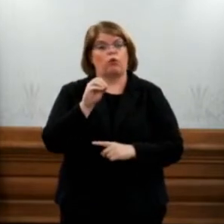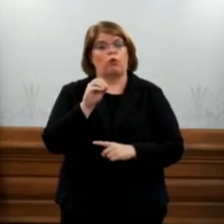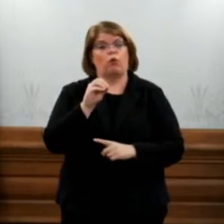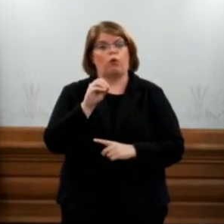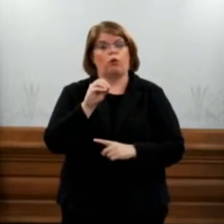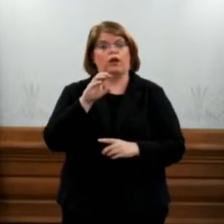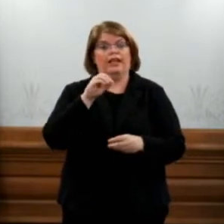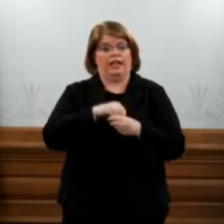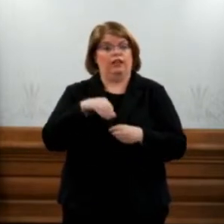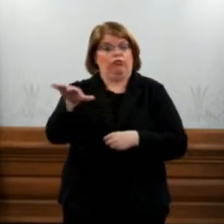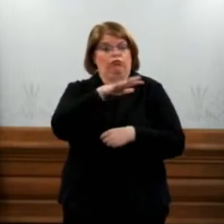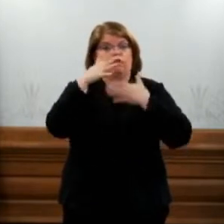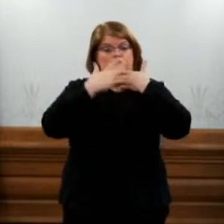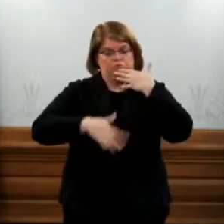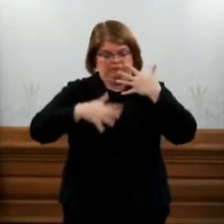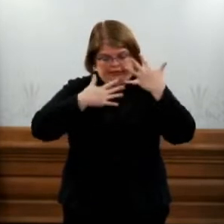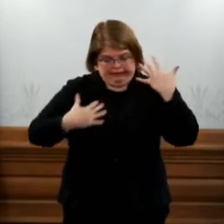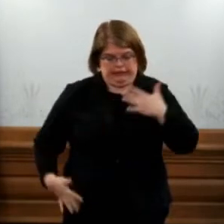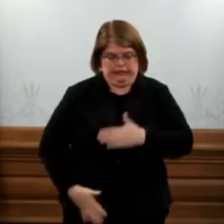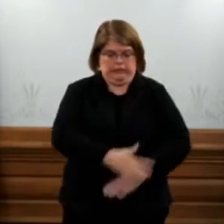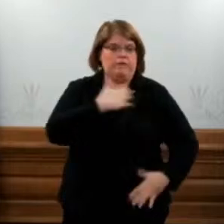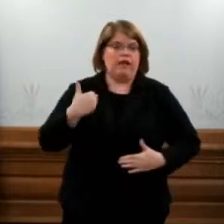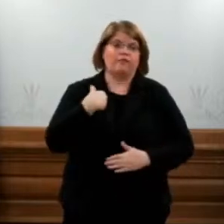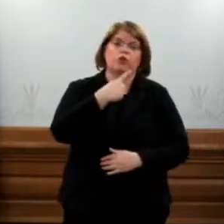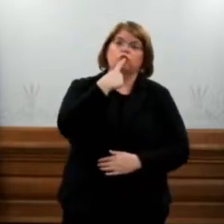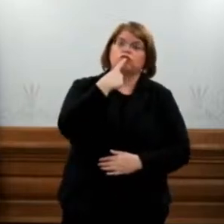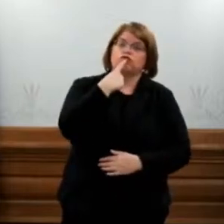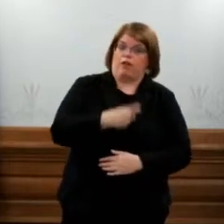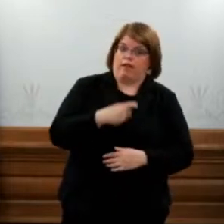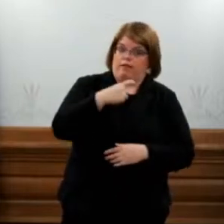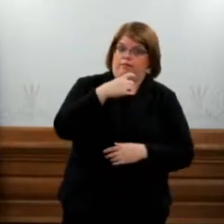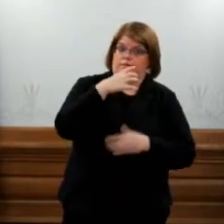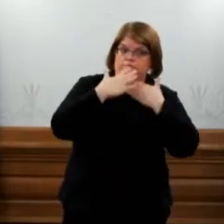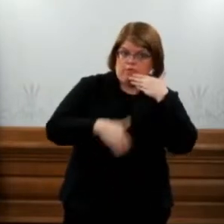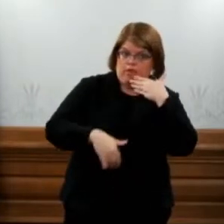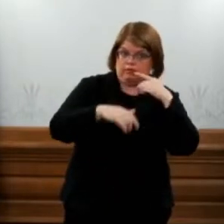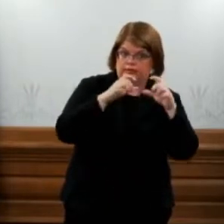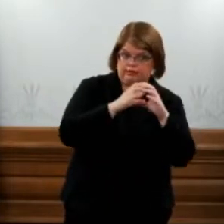in your vascular system, you obviously have red blood cells, white blood cells. In